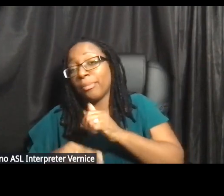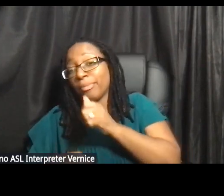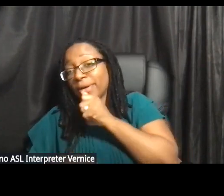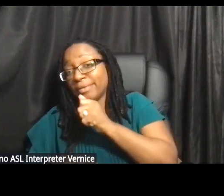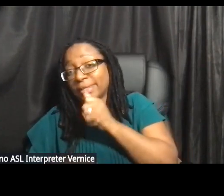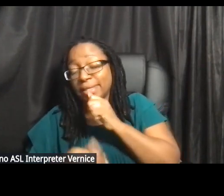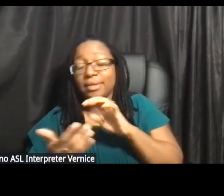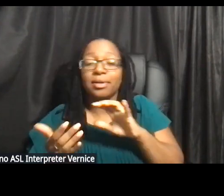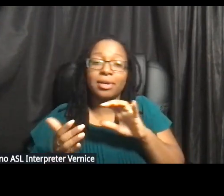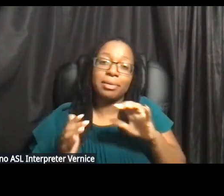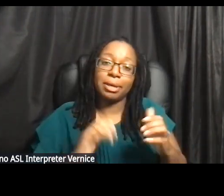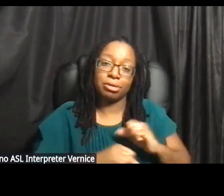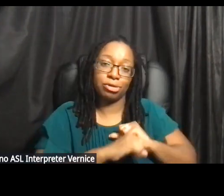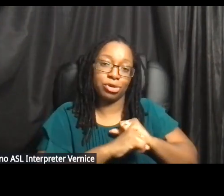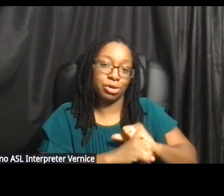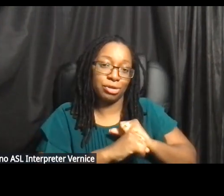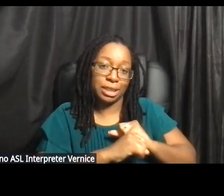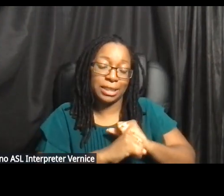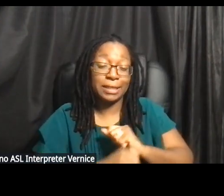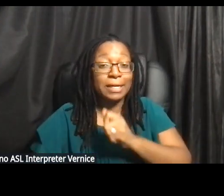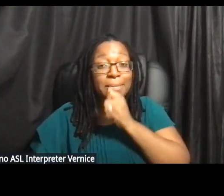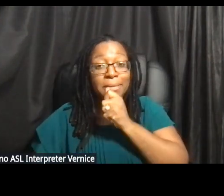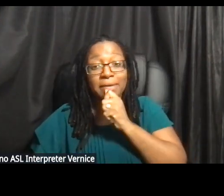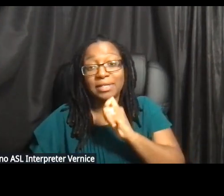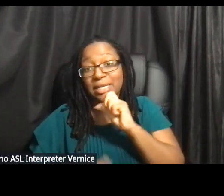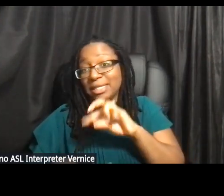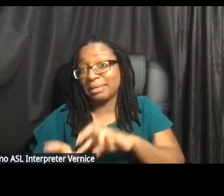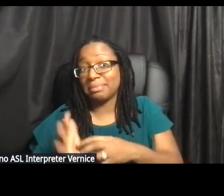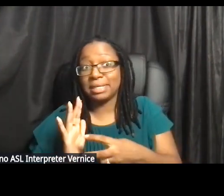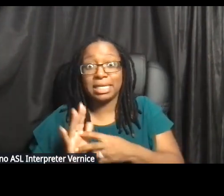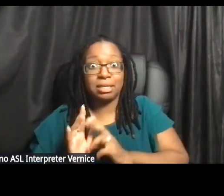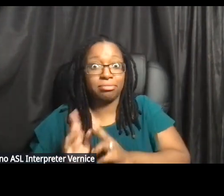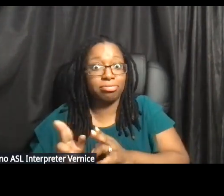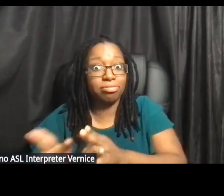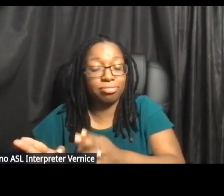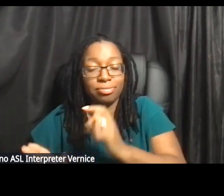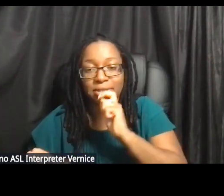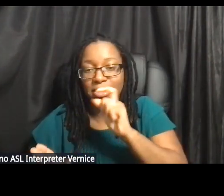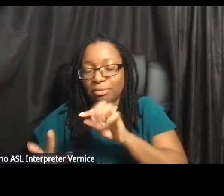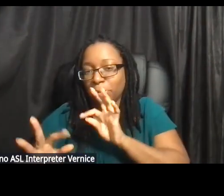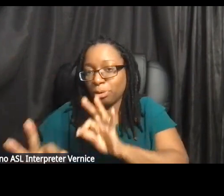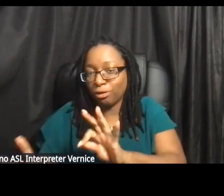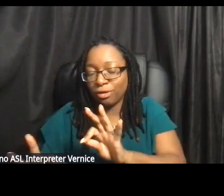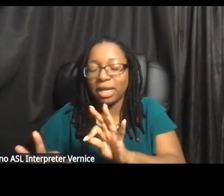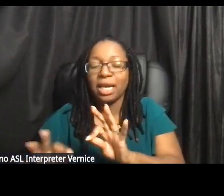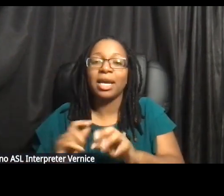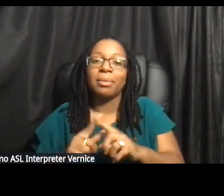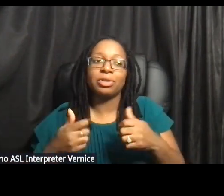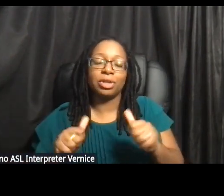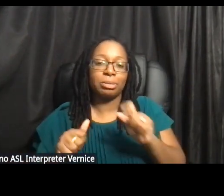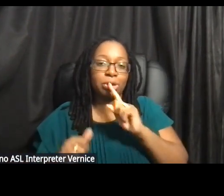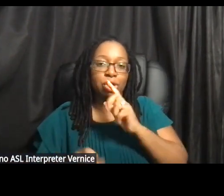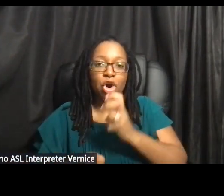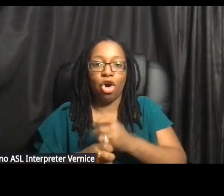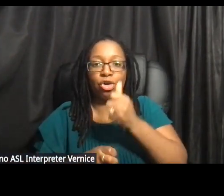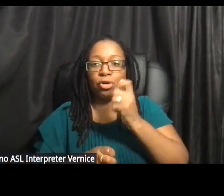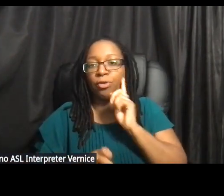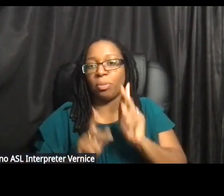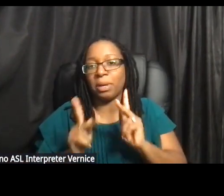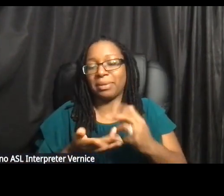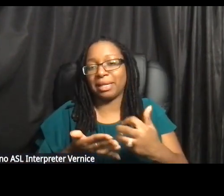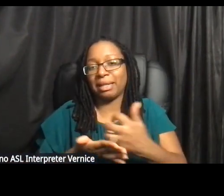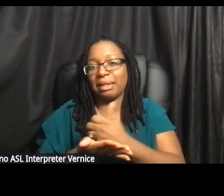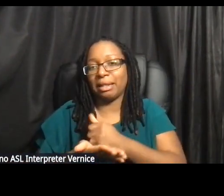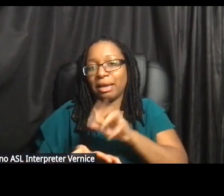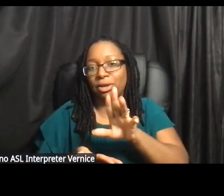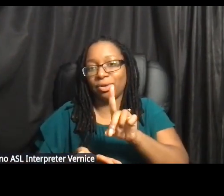about a little bit later. Privacy is not about urgency. It's not about perfectionism. We're just looking at making it harder for people to collect your data or passively